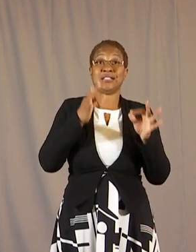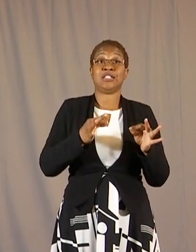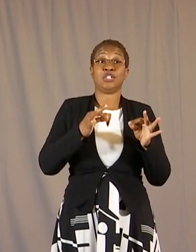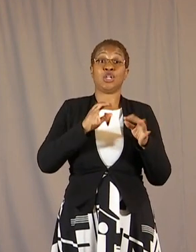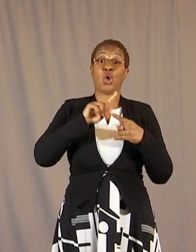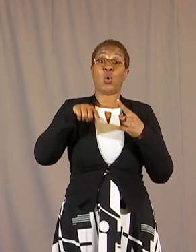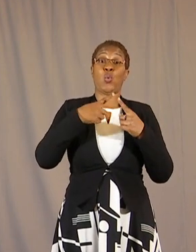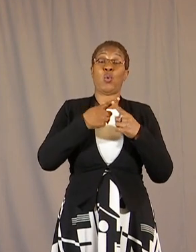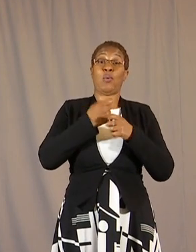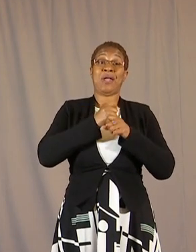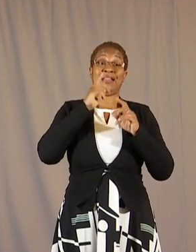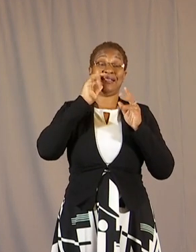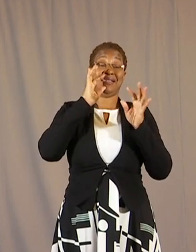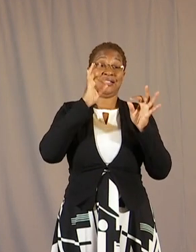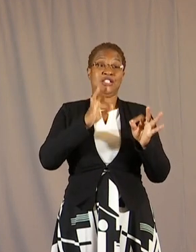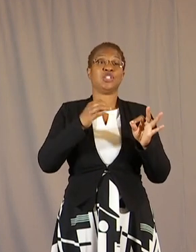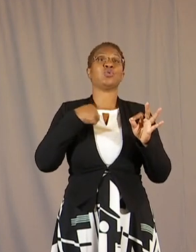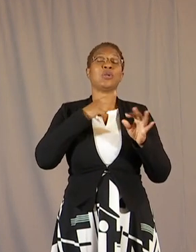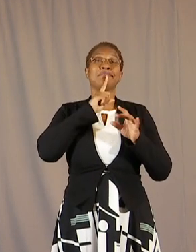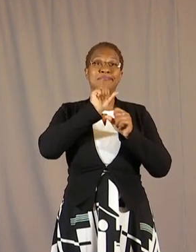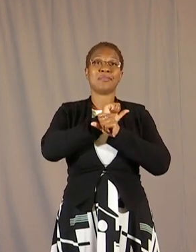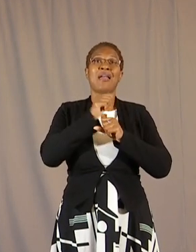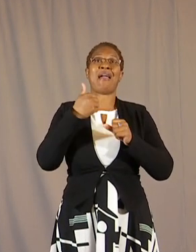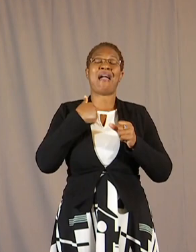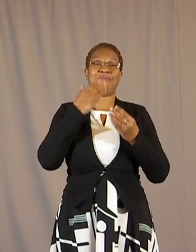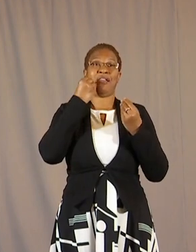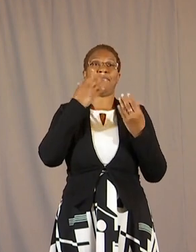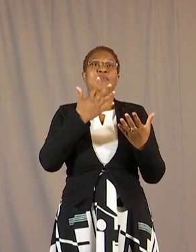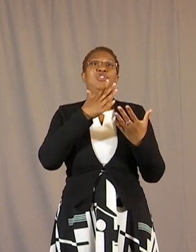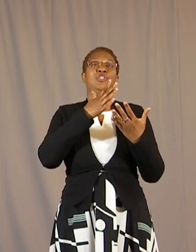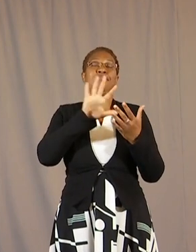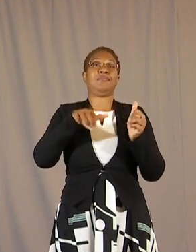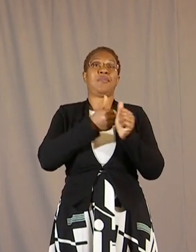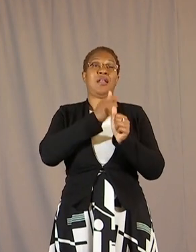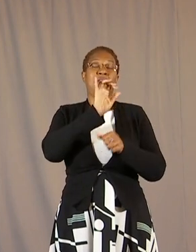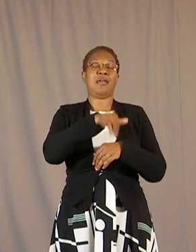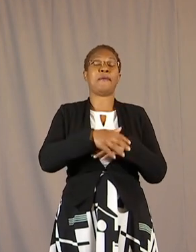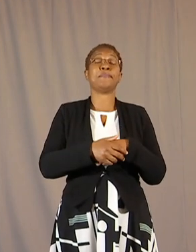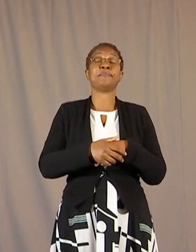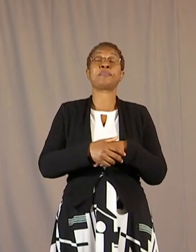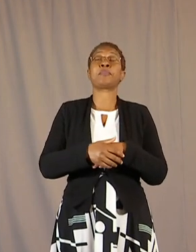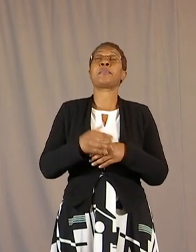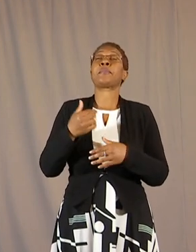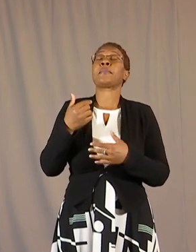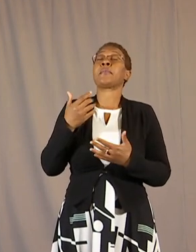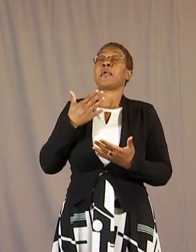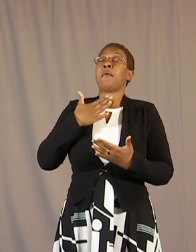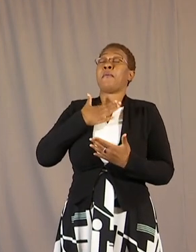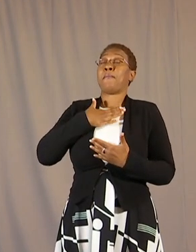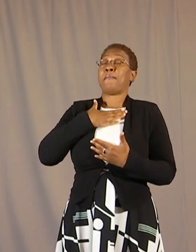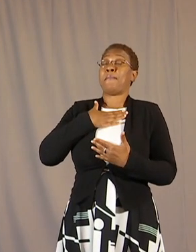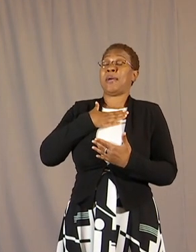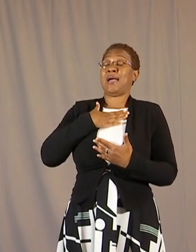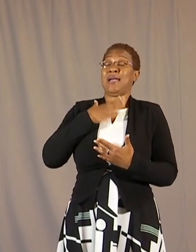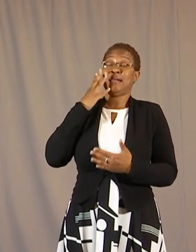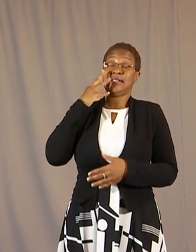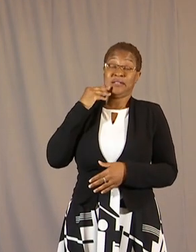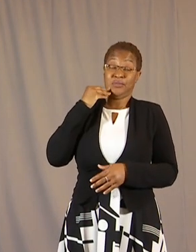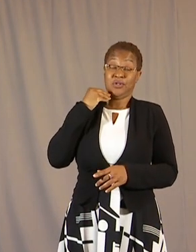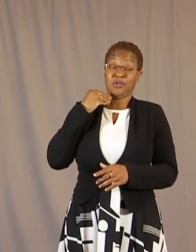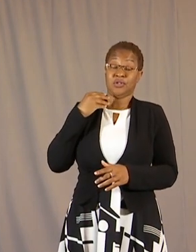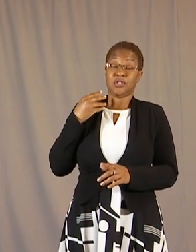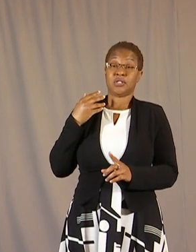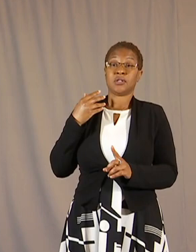decisions. But I wanted to make a point of, as a best practice, at least in my experience, leadership